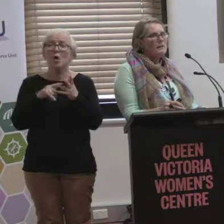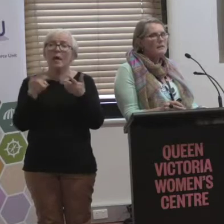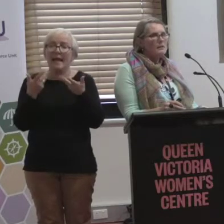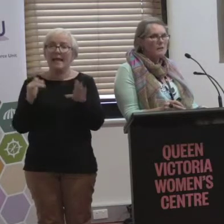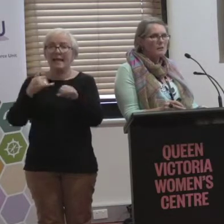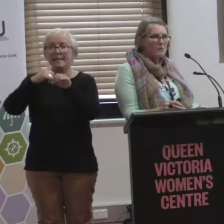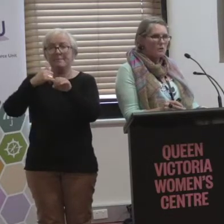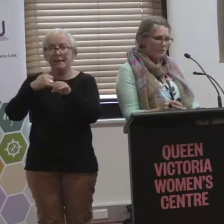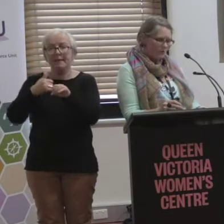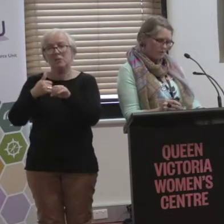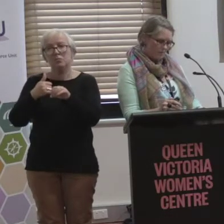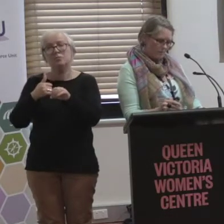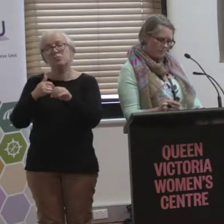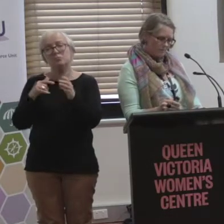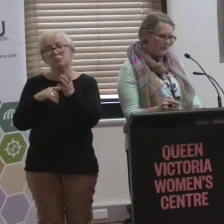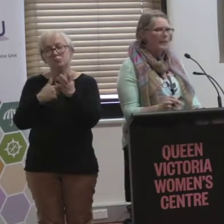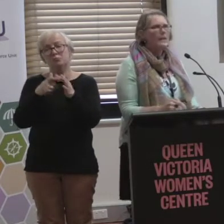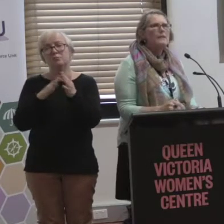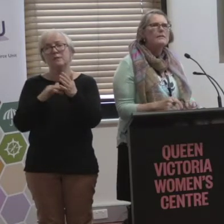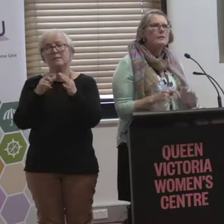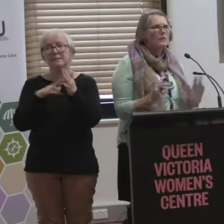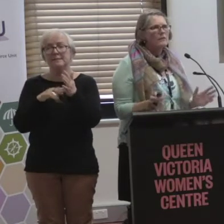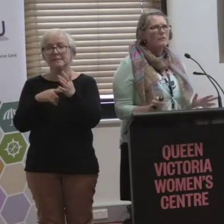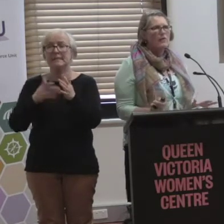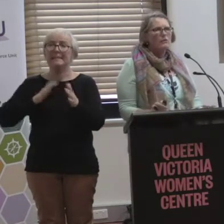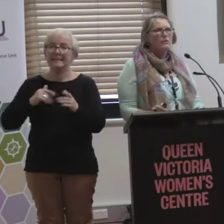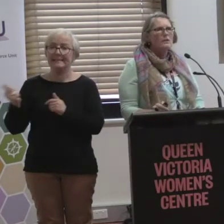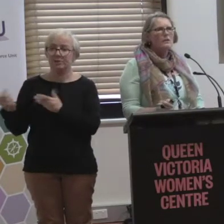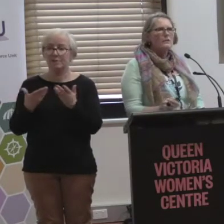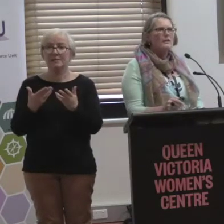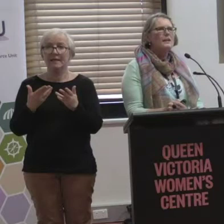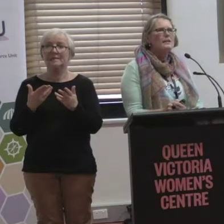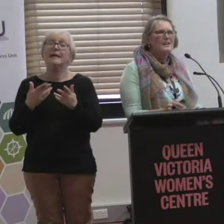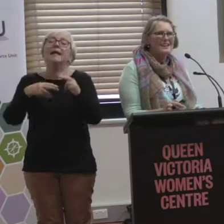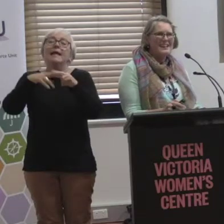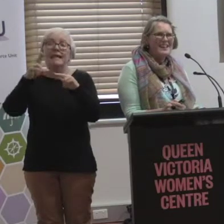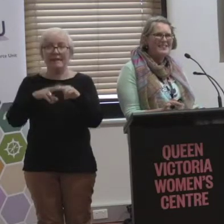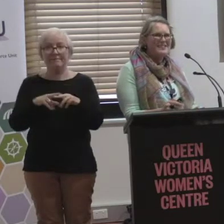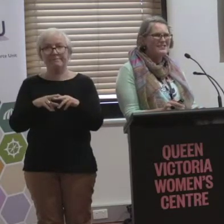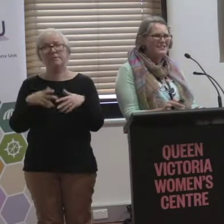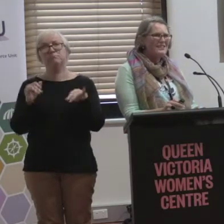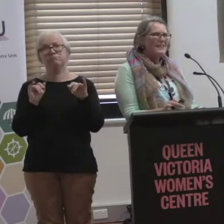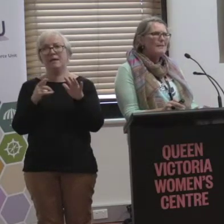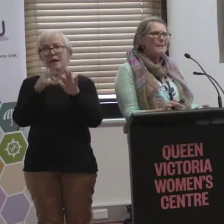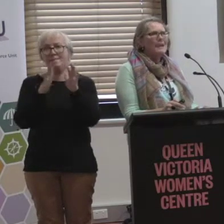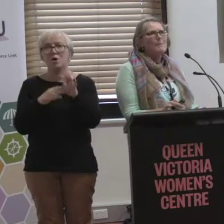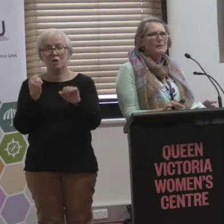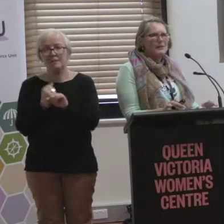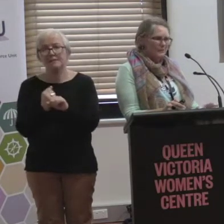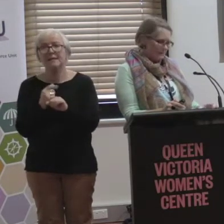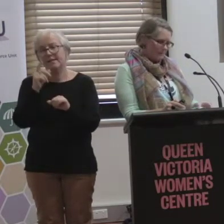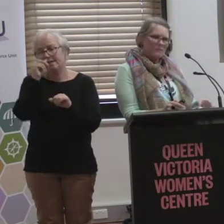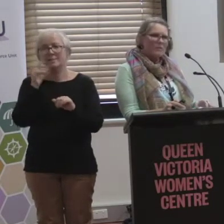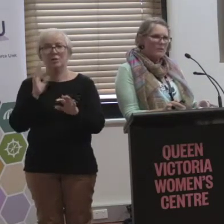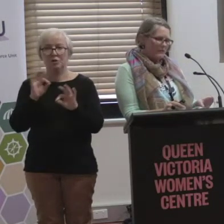needs consent unless it's emergency treatment. And again, this is a lot of information to take in an hour session, but